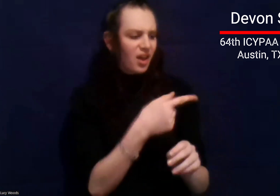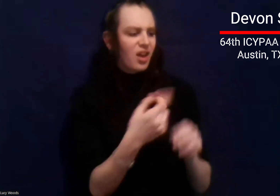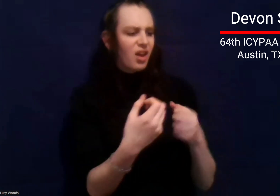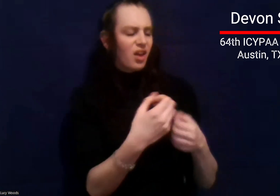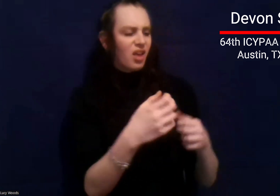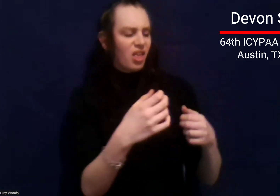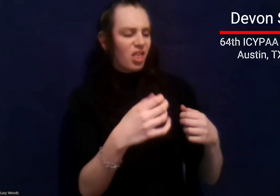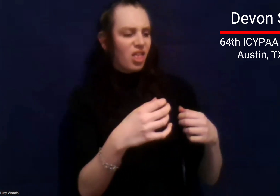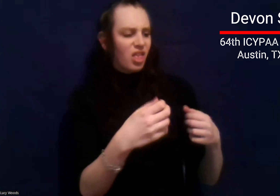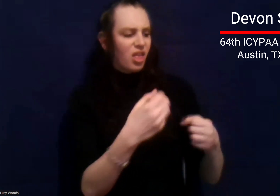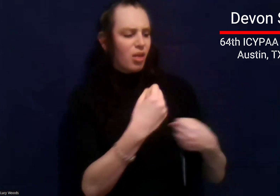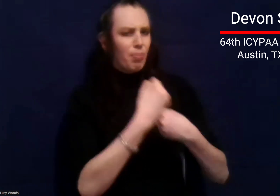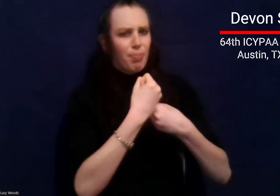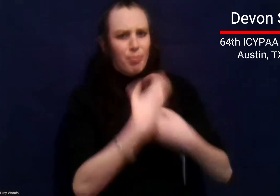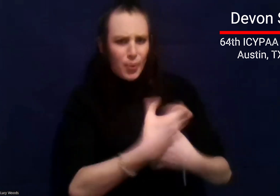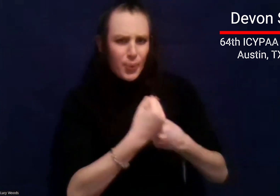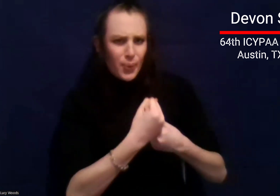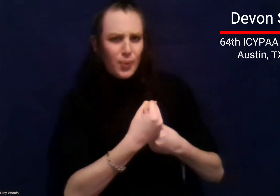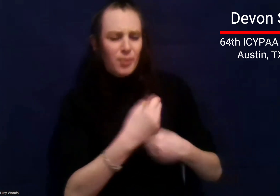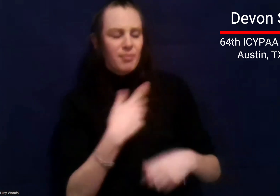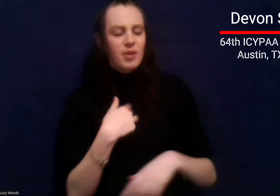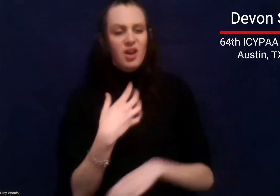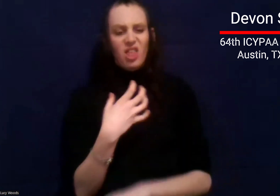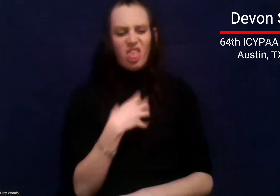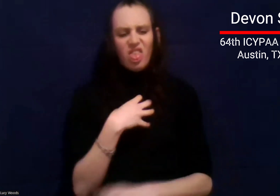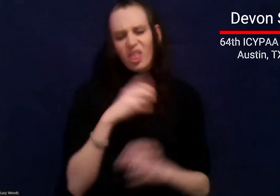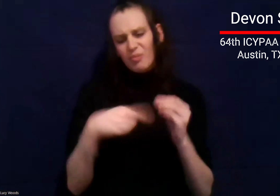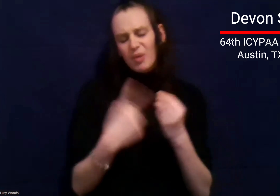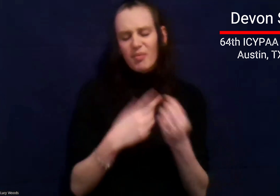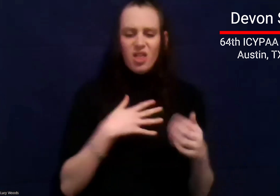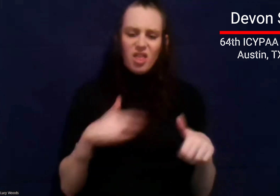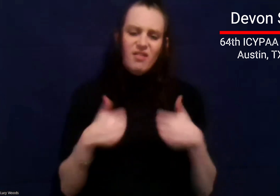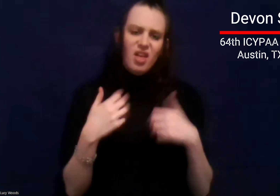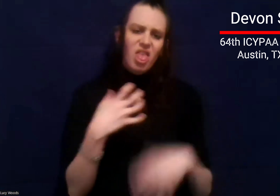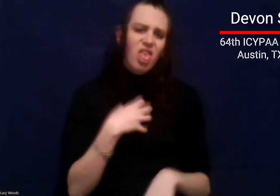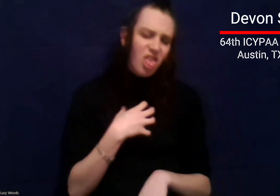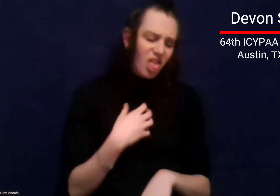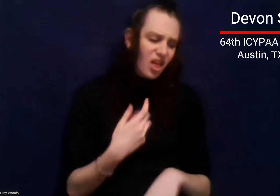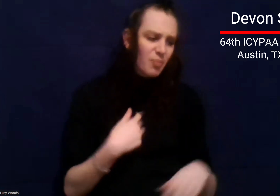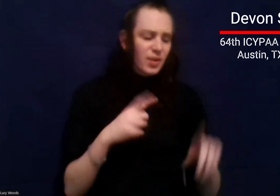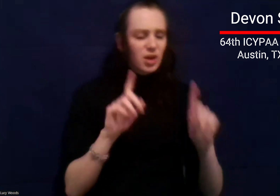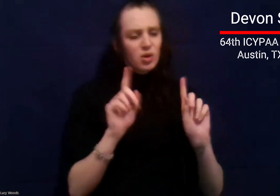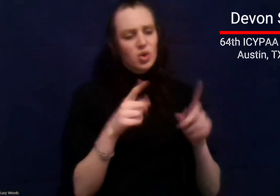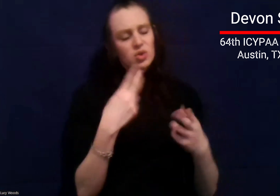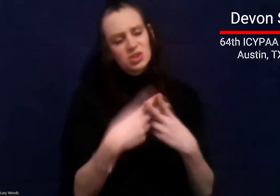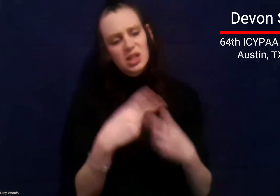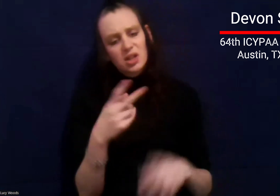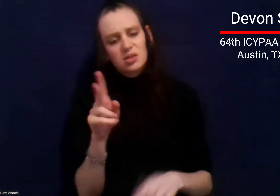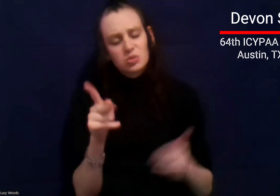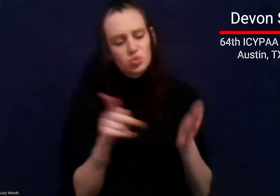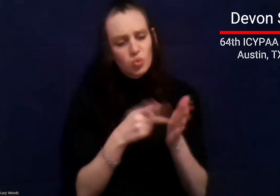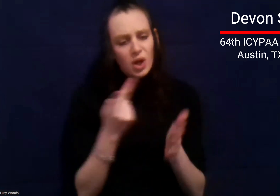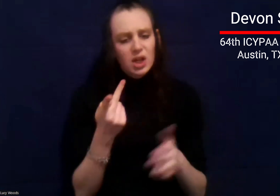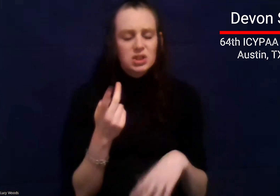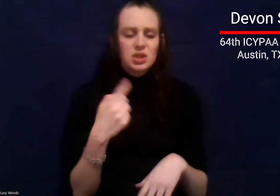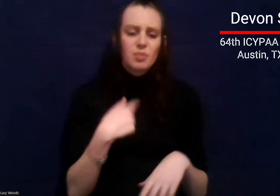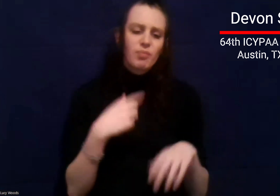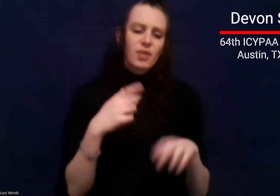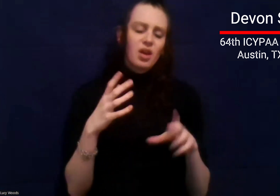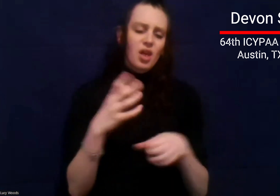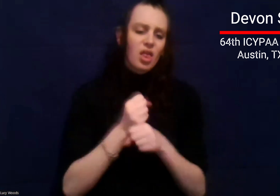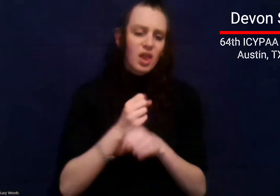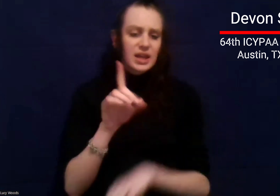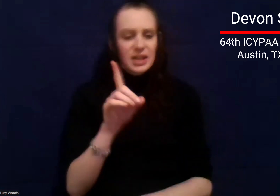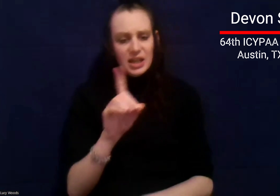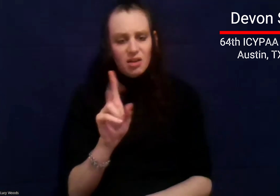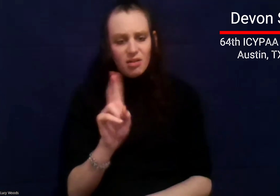life. I was complaining that I was so young, that I'd already been to jail twice, that I had gotten a DWI, and that